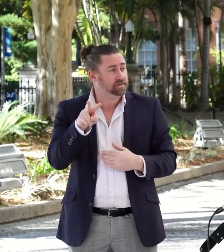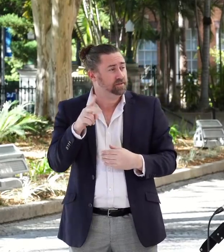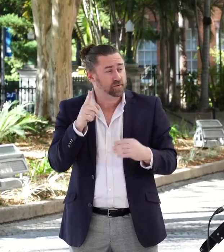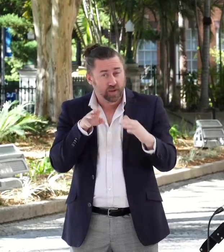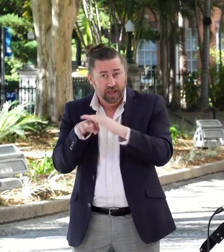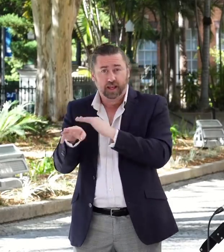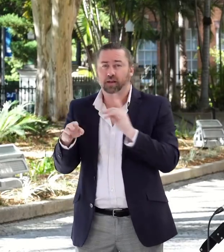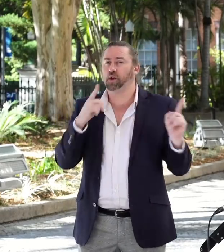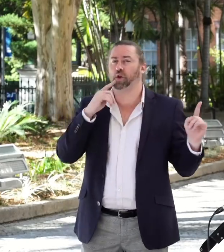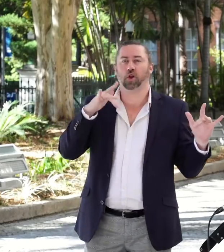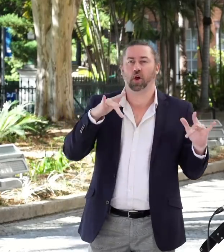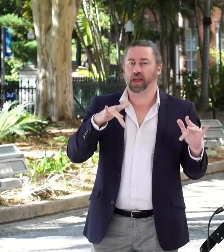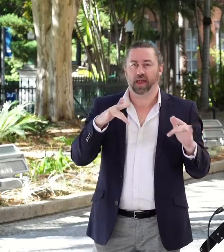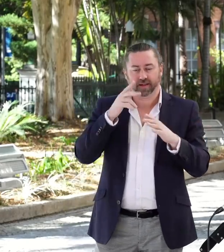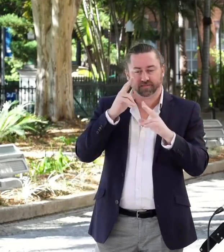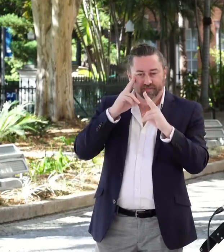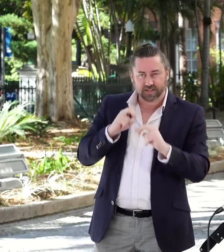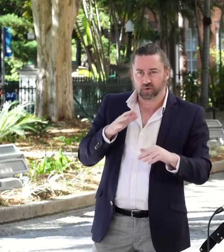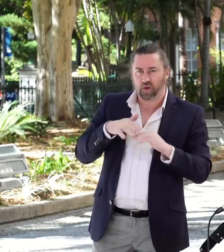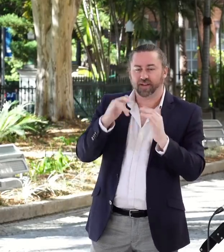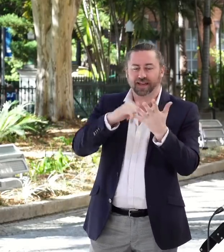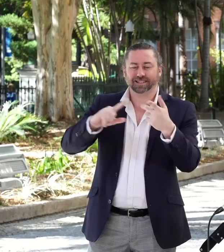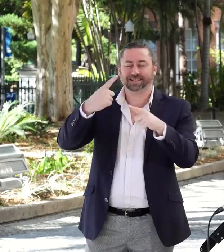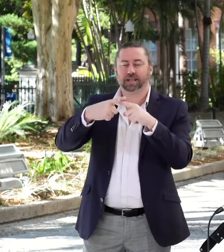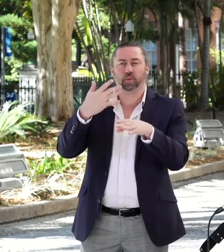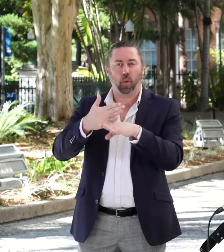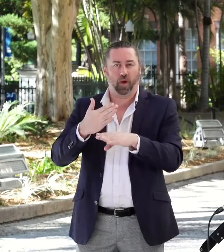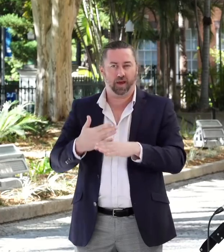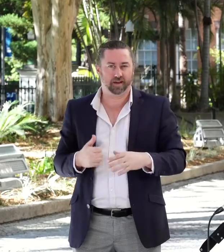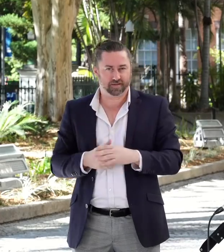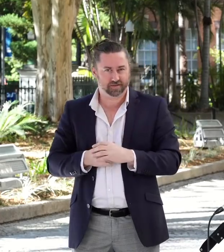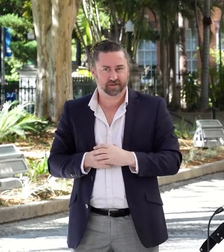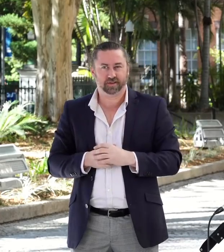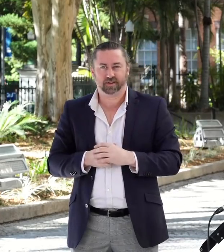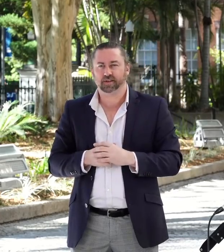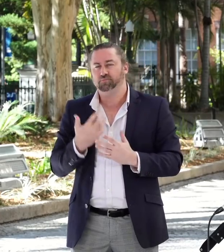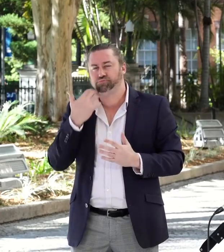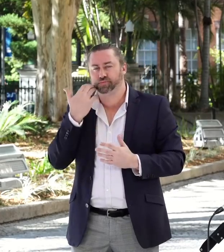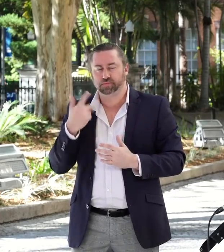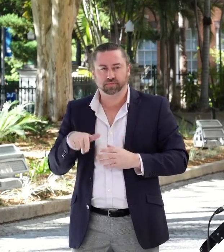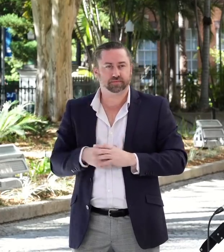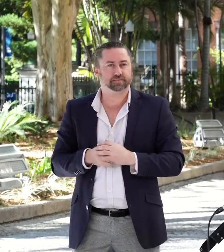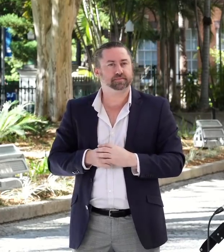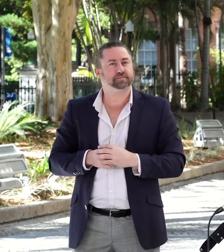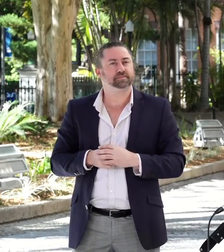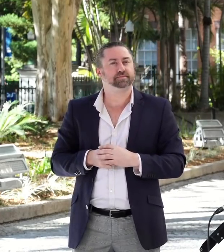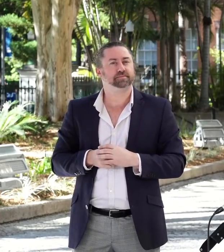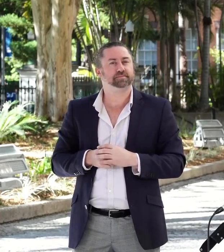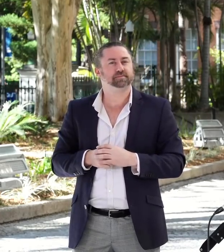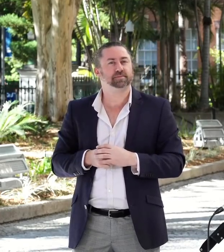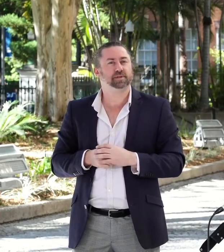pardon? No, that hasn't been concluded, that investigation, as yet. They're still in quarantine. Yeah. Sorry.